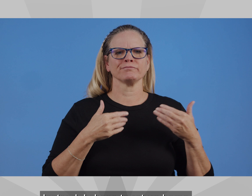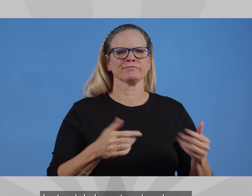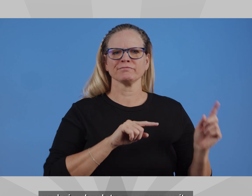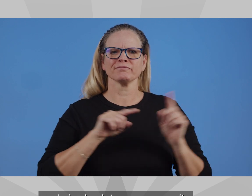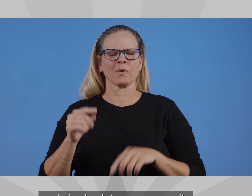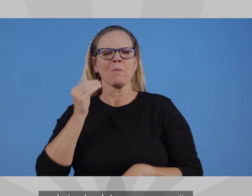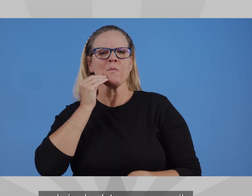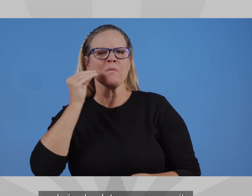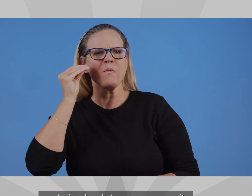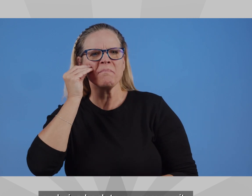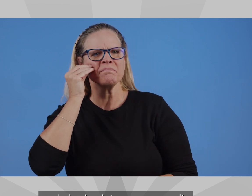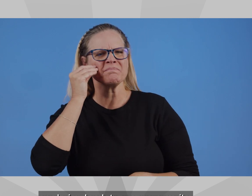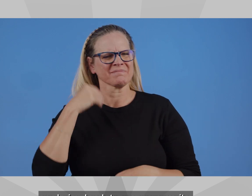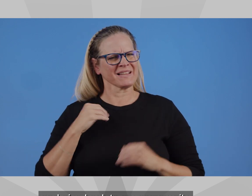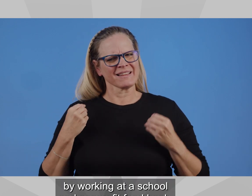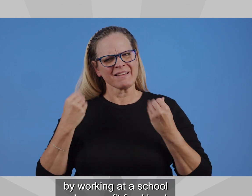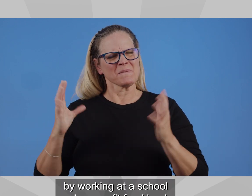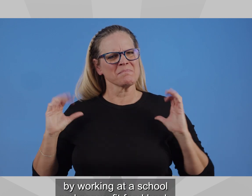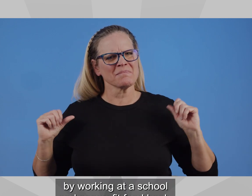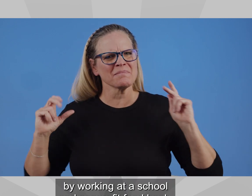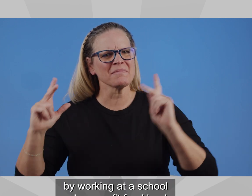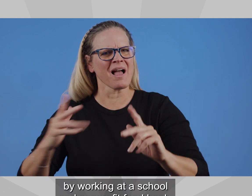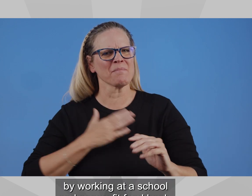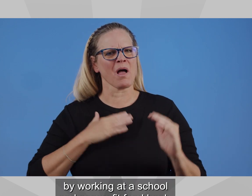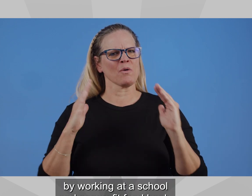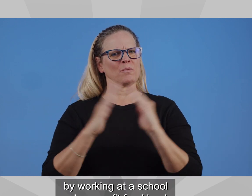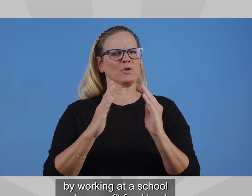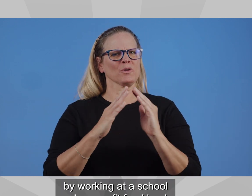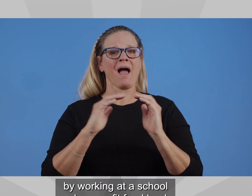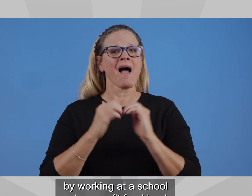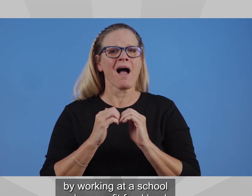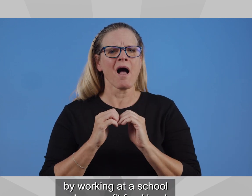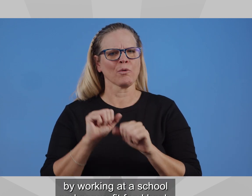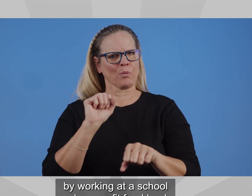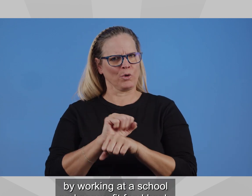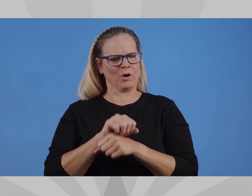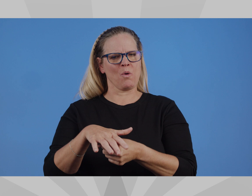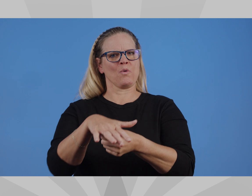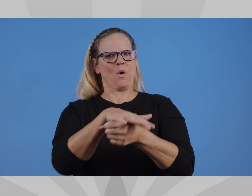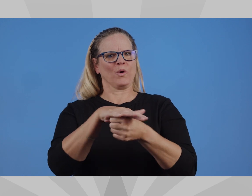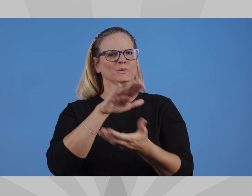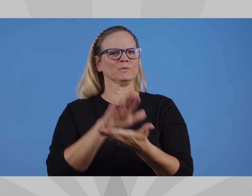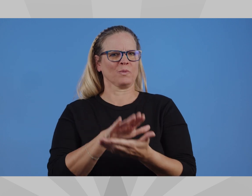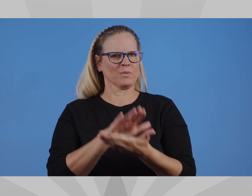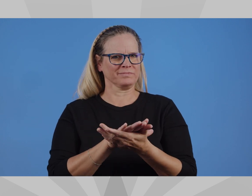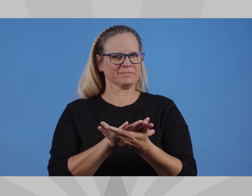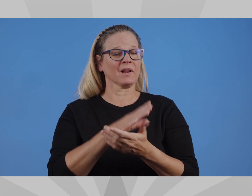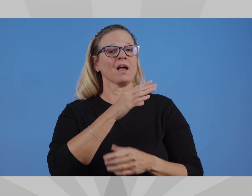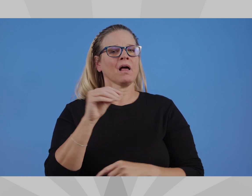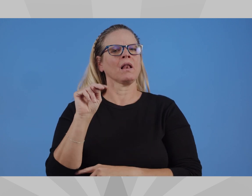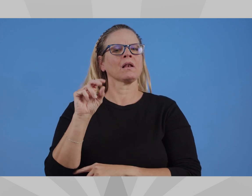return home and give back to my community by working at a local school and nonprofit food bank.